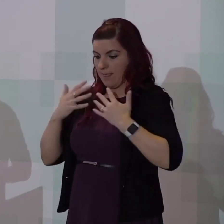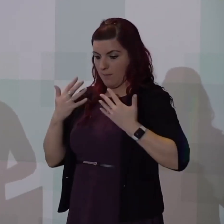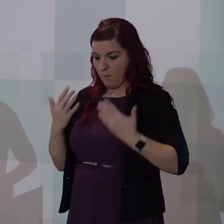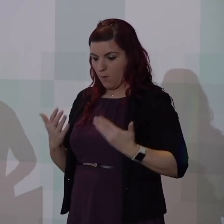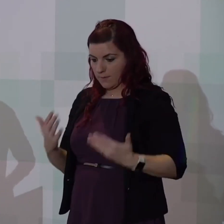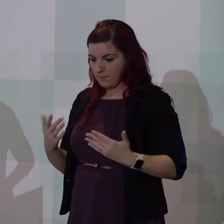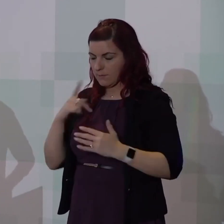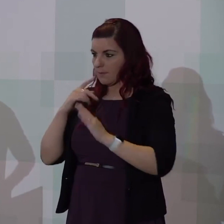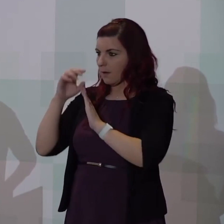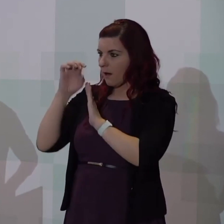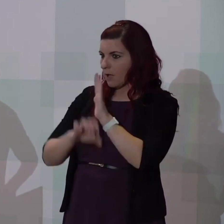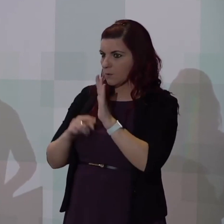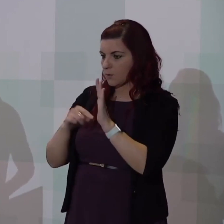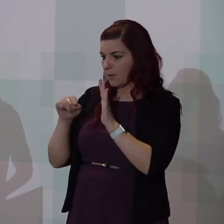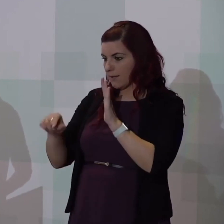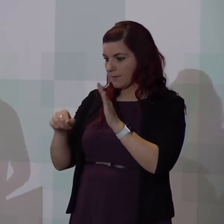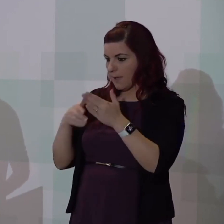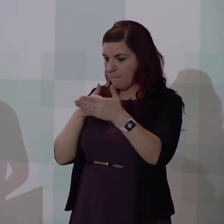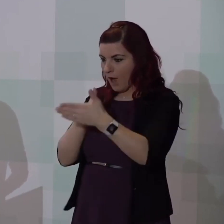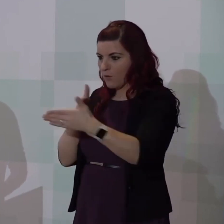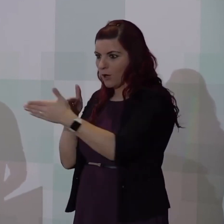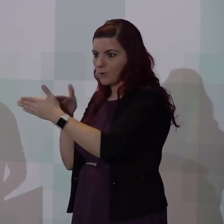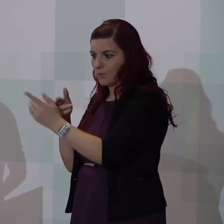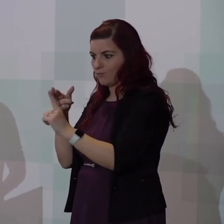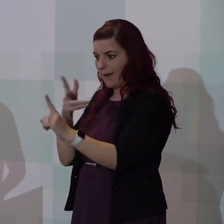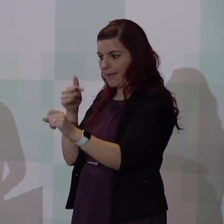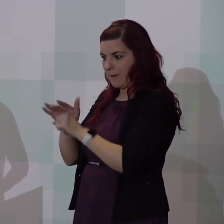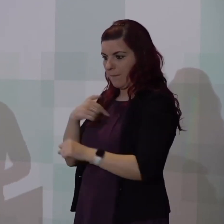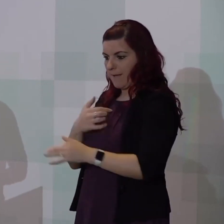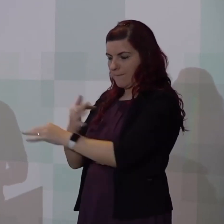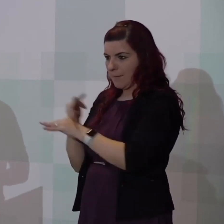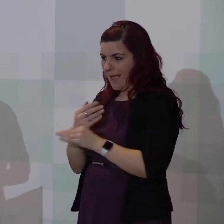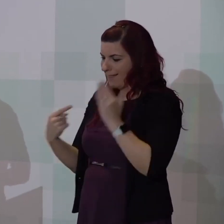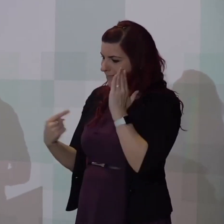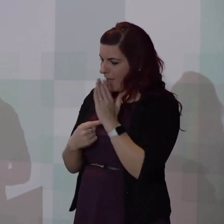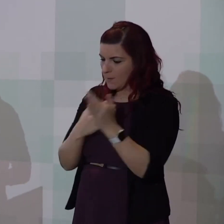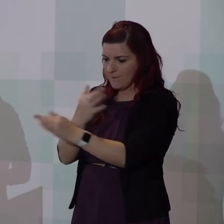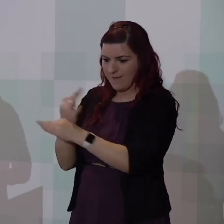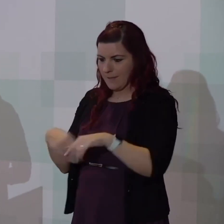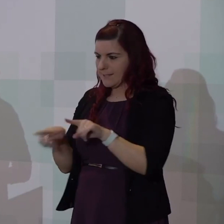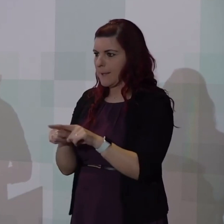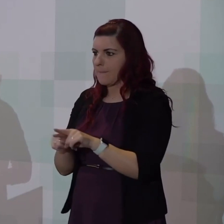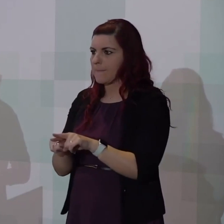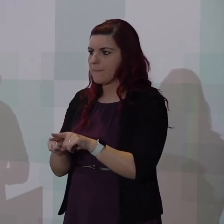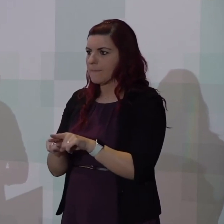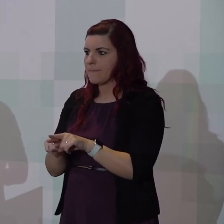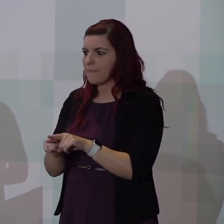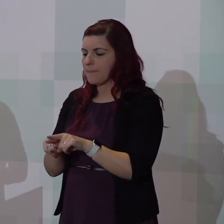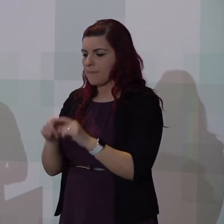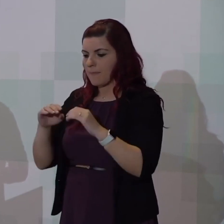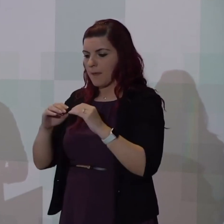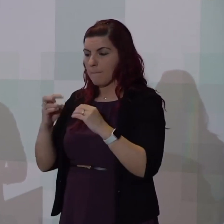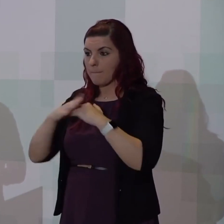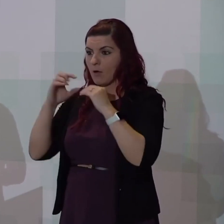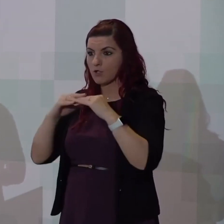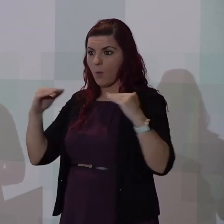the Constitution is a barrier to recognising our family and thousands of families like us. Marriage equality did